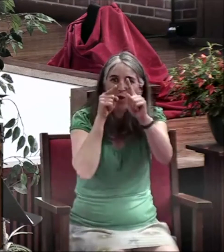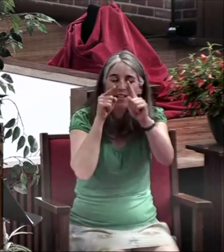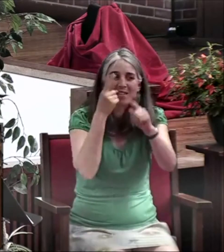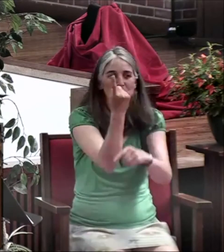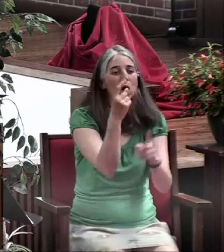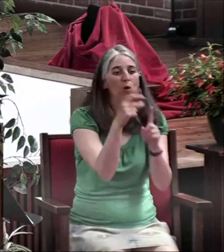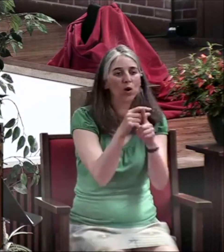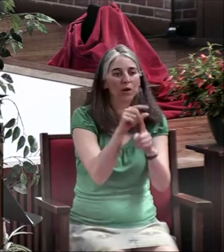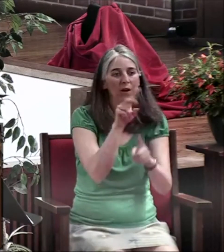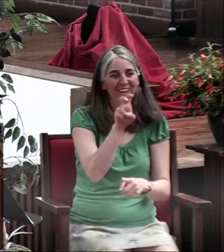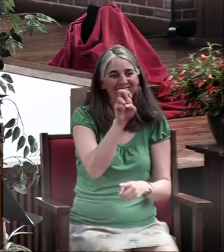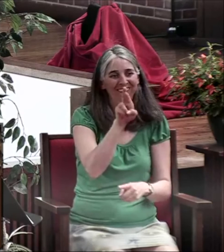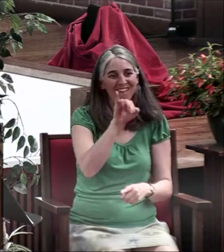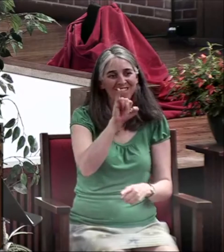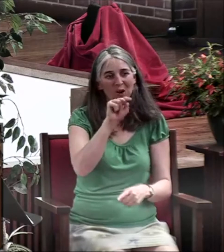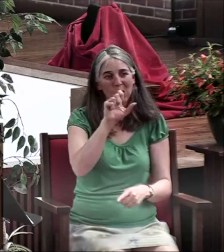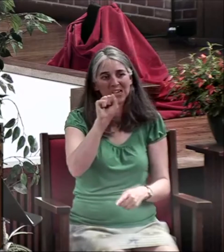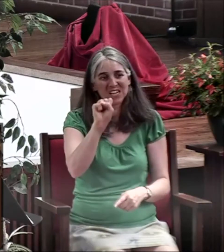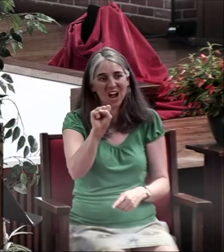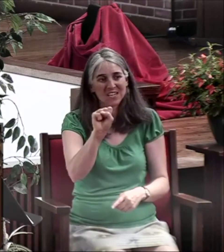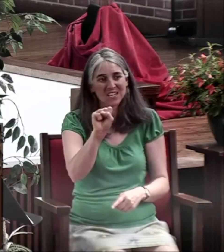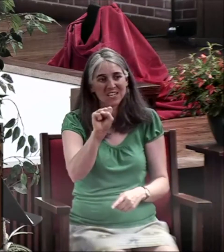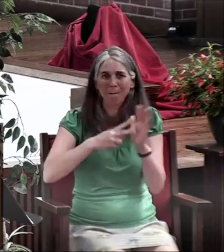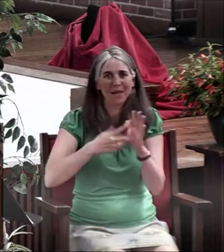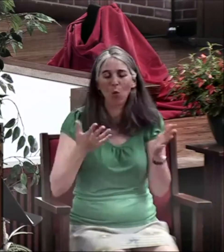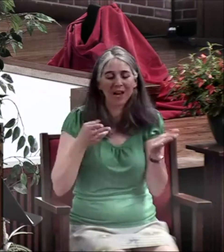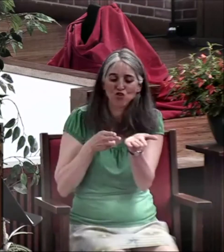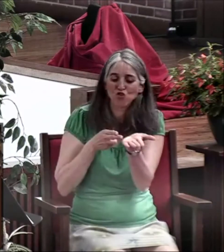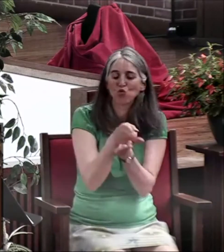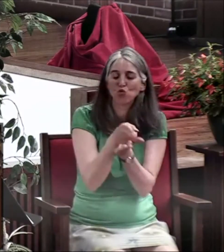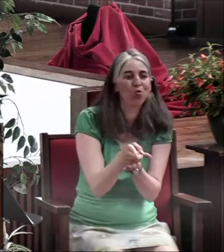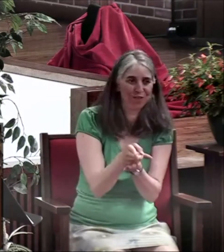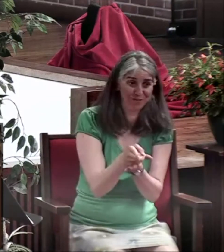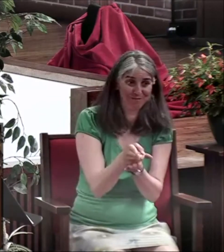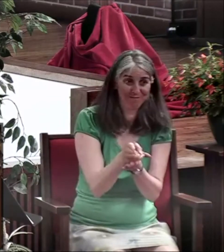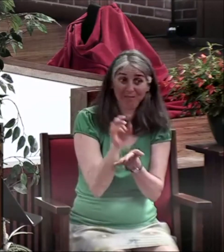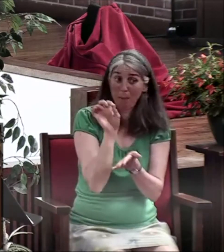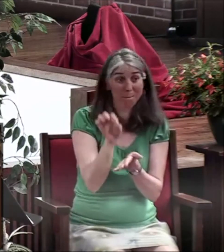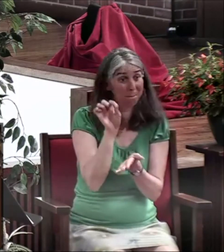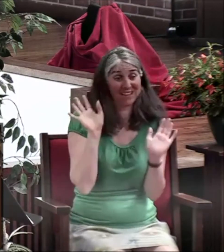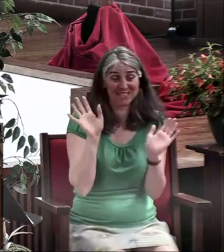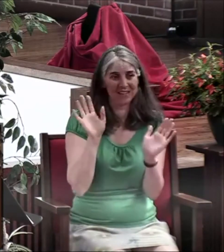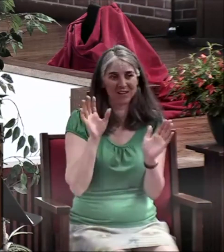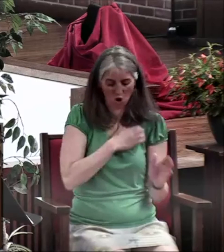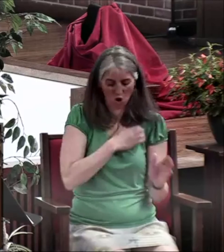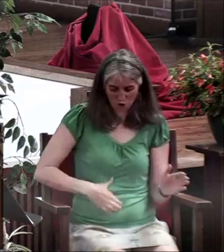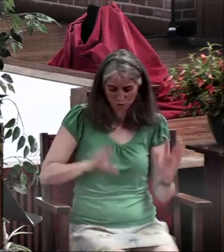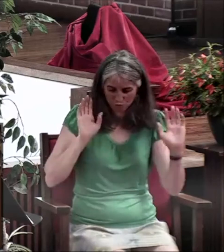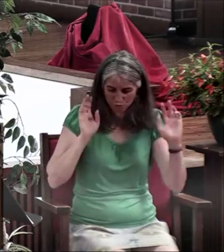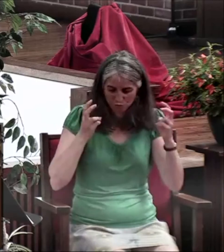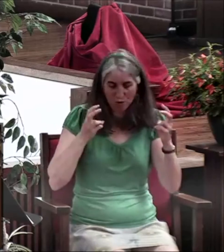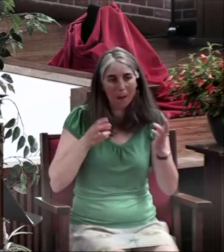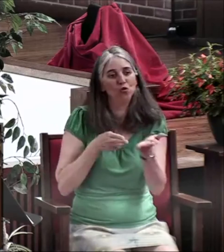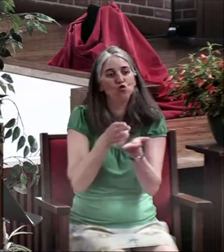around, Veritas, which simply means truth. That's it, truth.